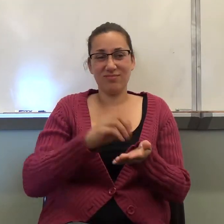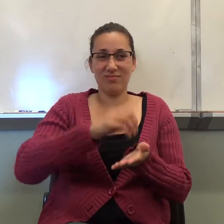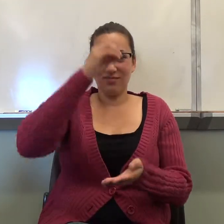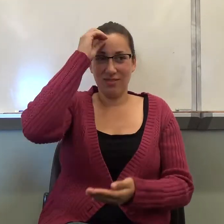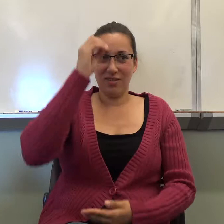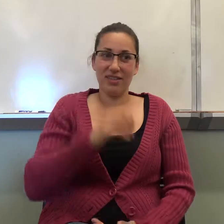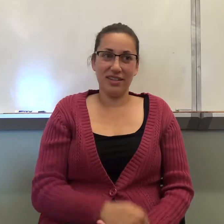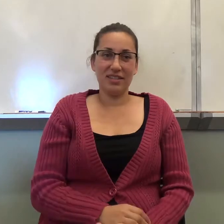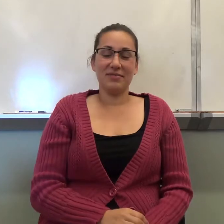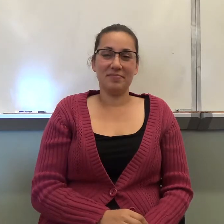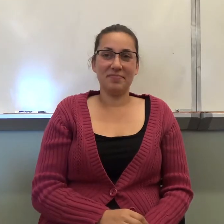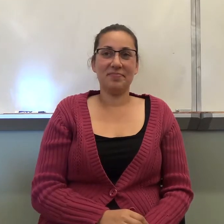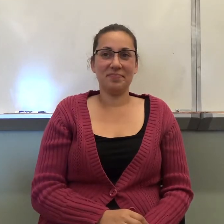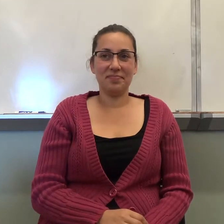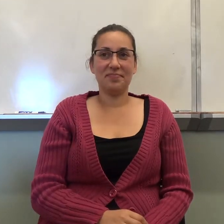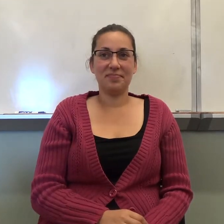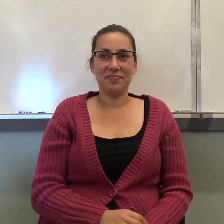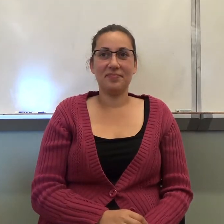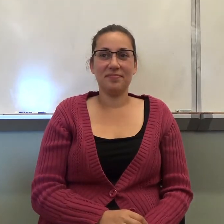here? Plus, minus, minus.